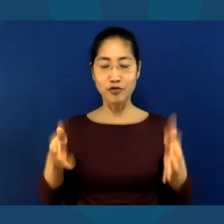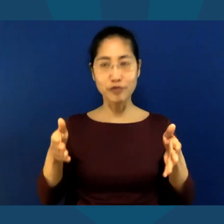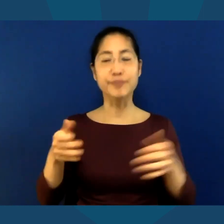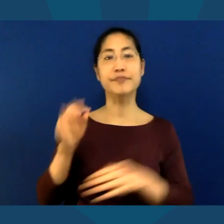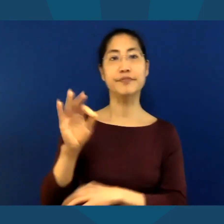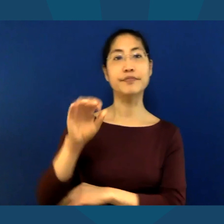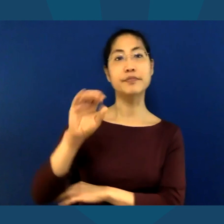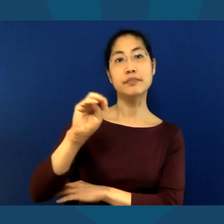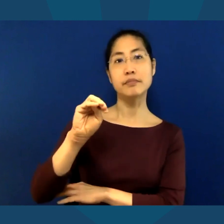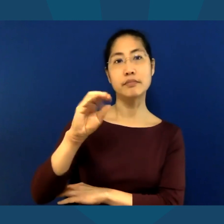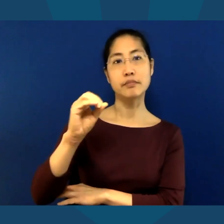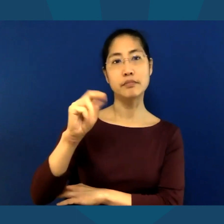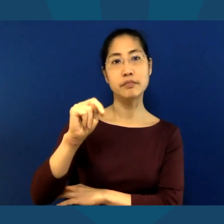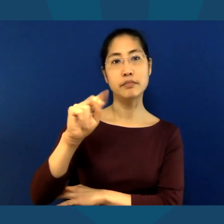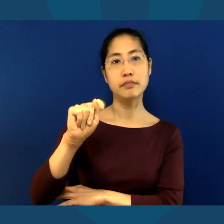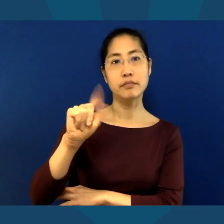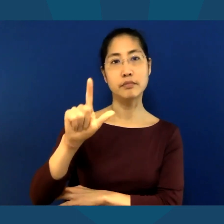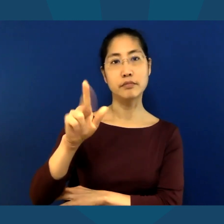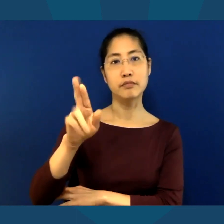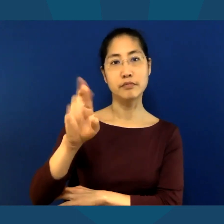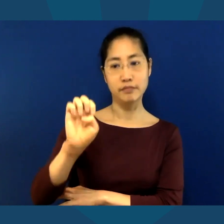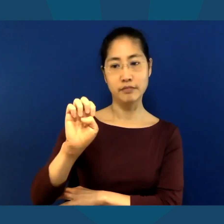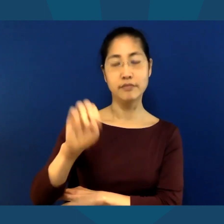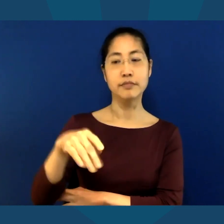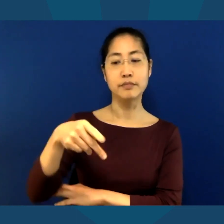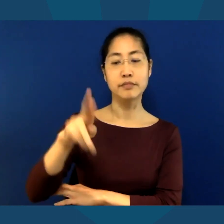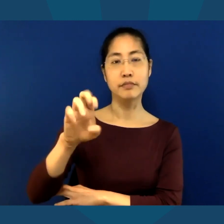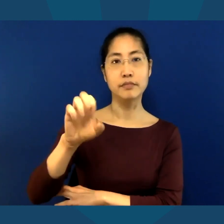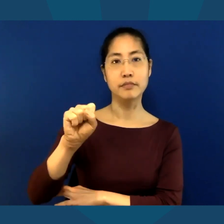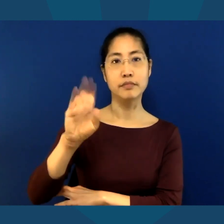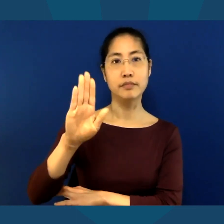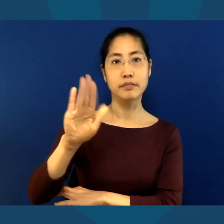executive director of Montelure Presbyterian Church Camp.